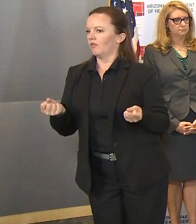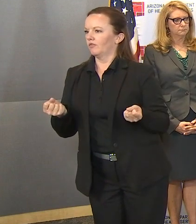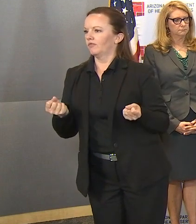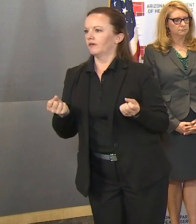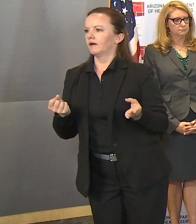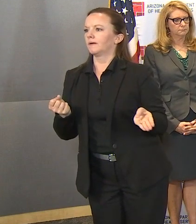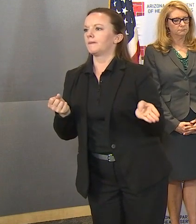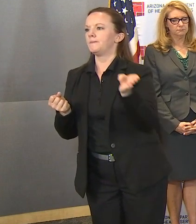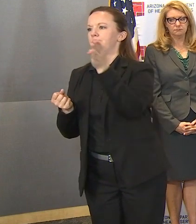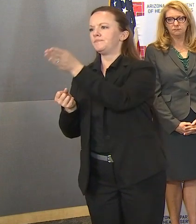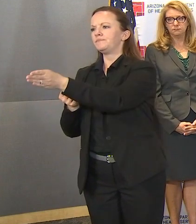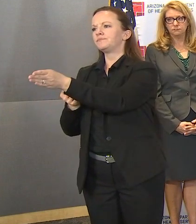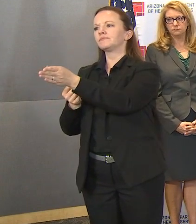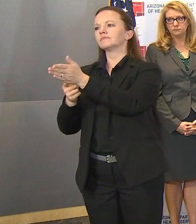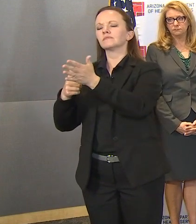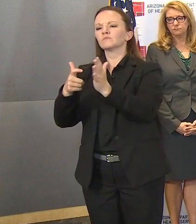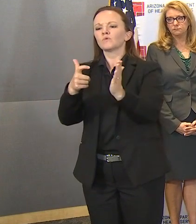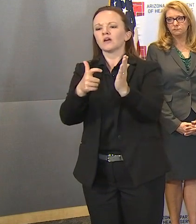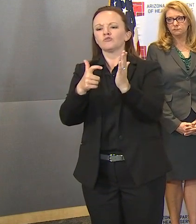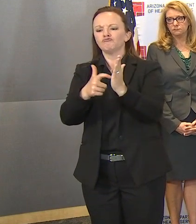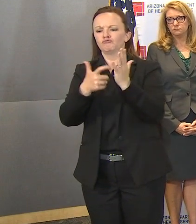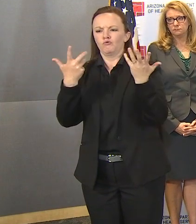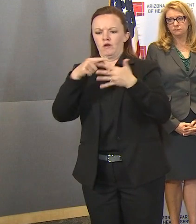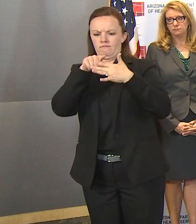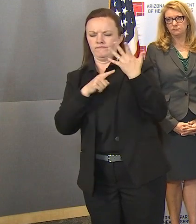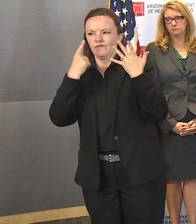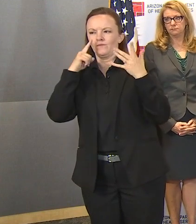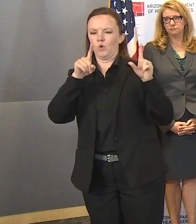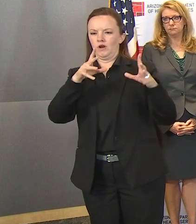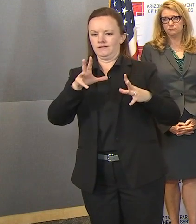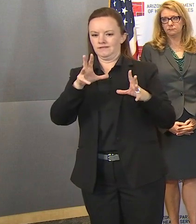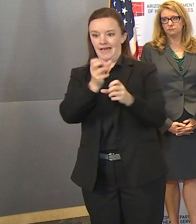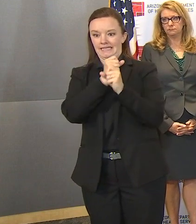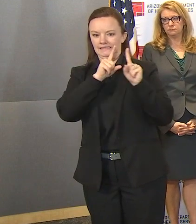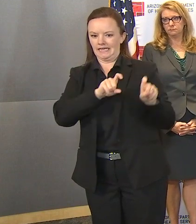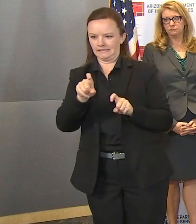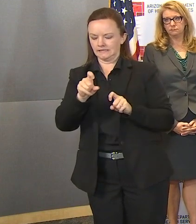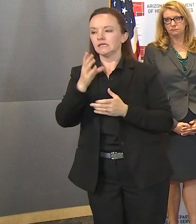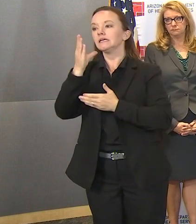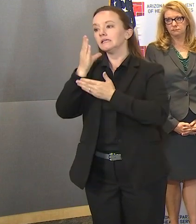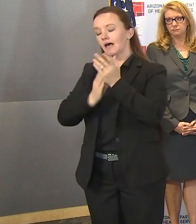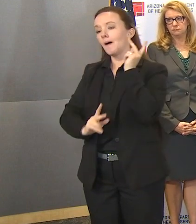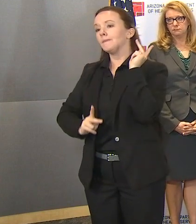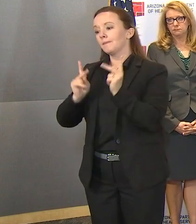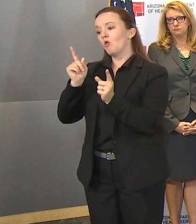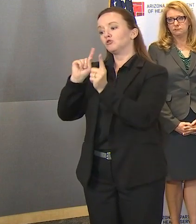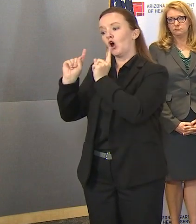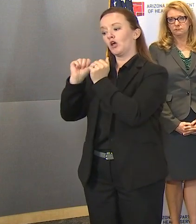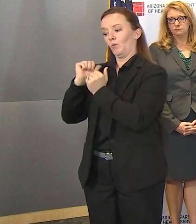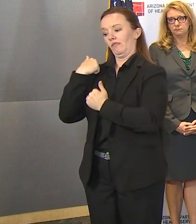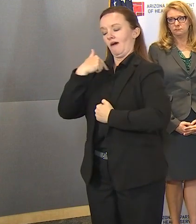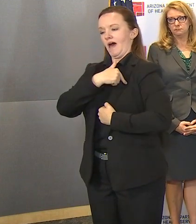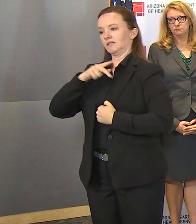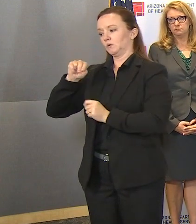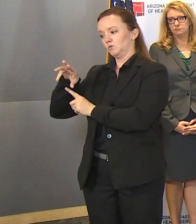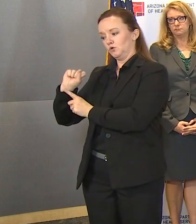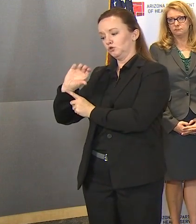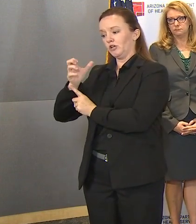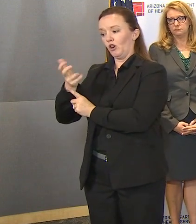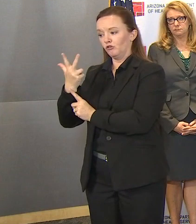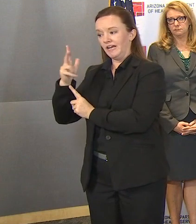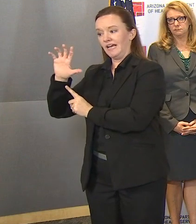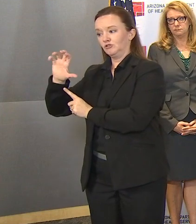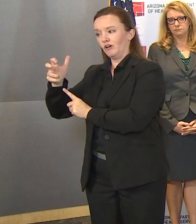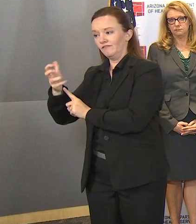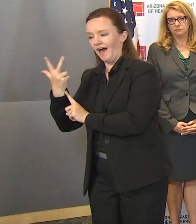here, And what are the criteria to get tested? Because we have some viewers talking to Channel 3 and 5 and saying they're not able to get tested